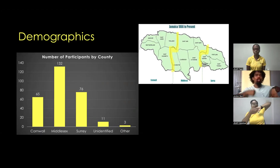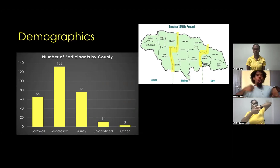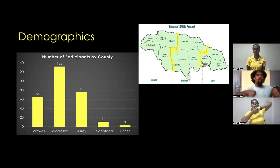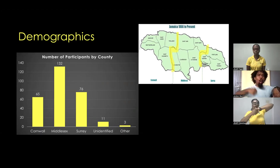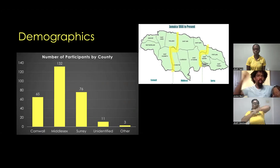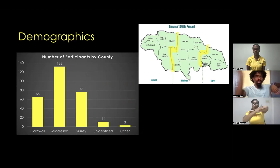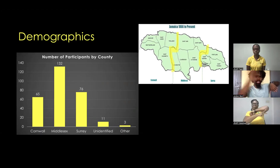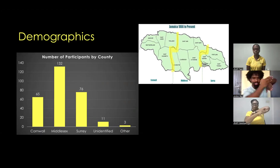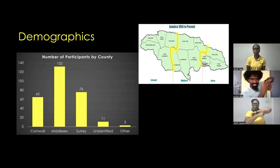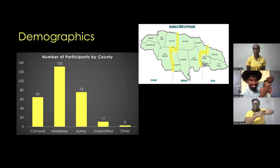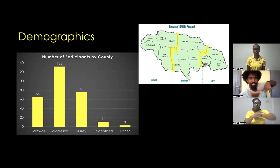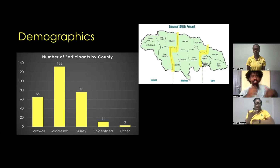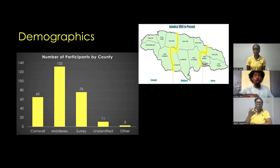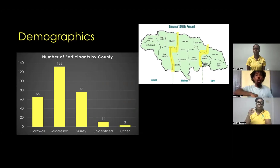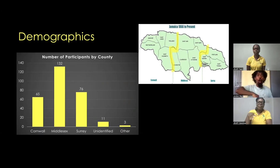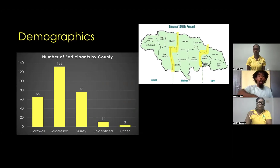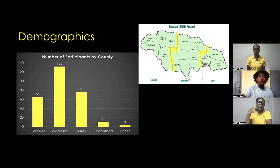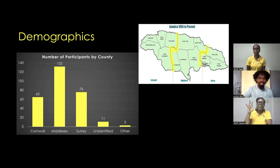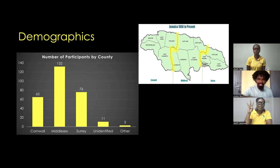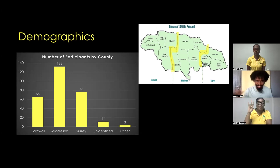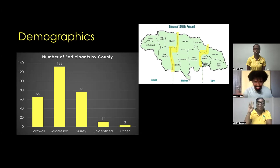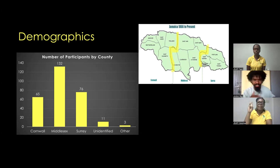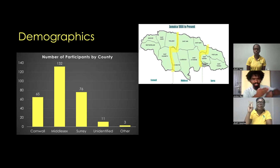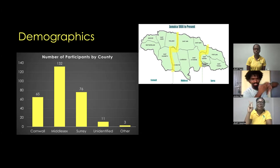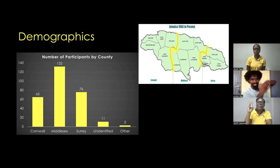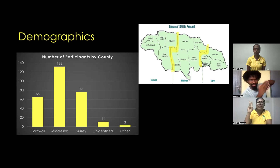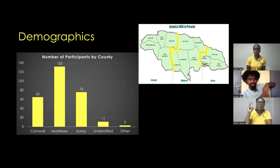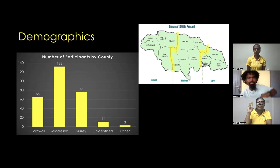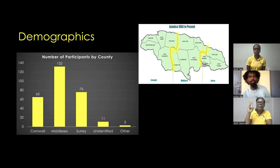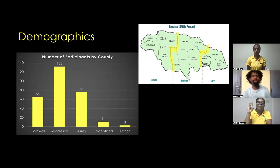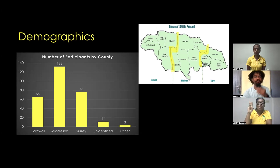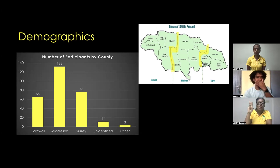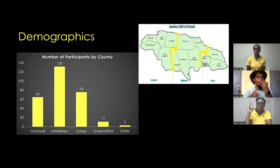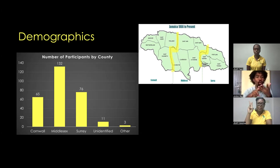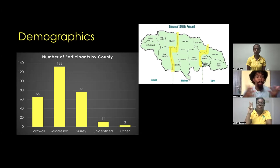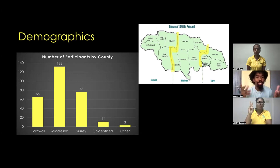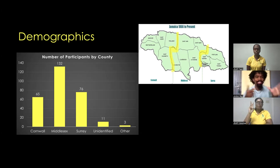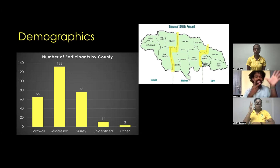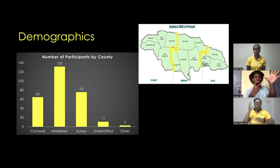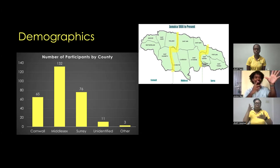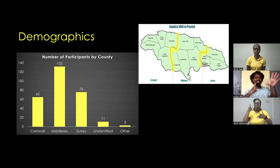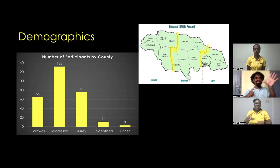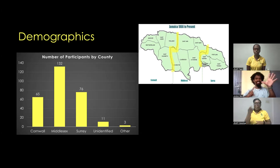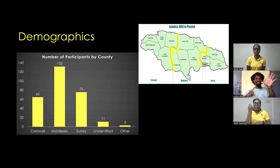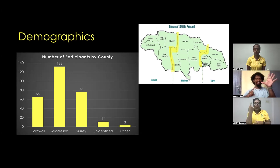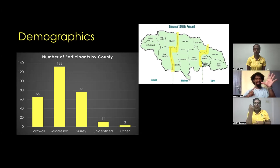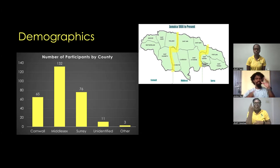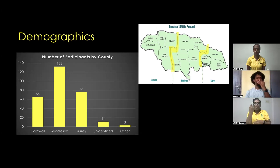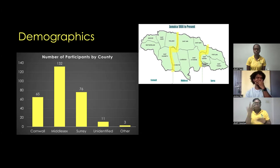And in Kingston, St. Thomas, and Portmore, it's 76, right?